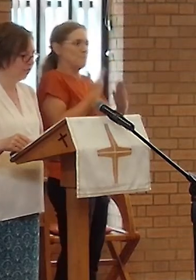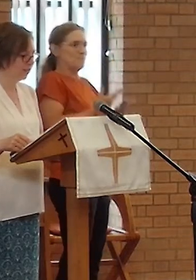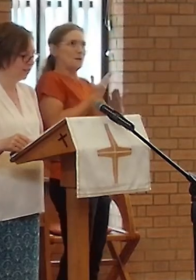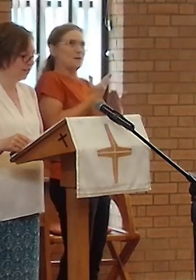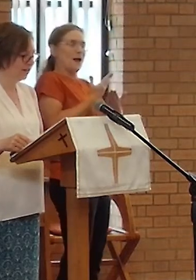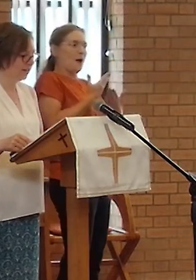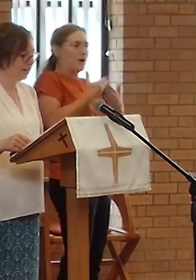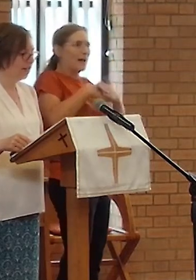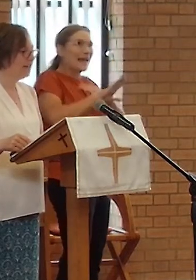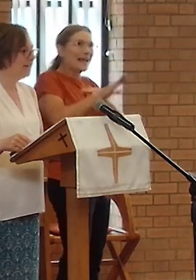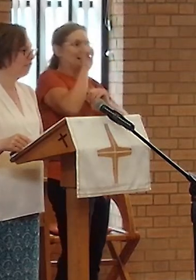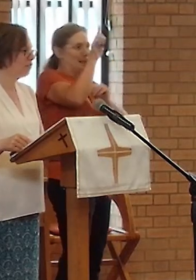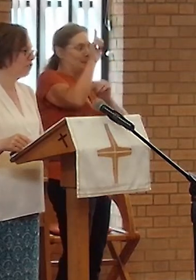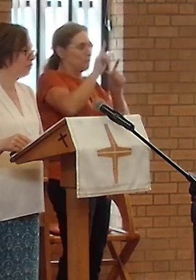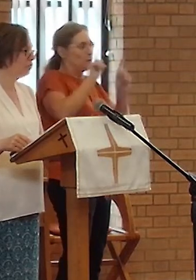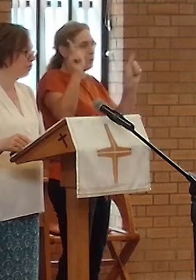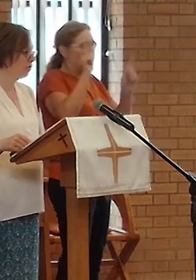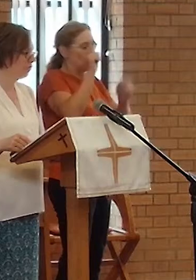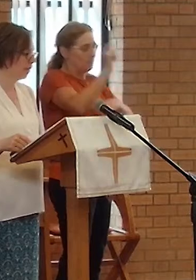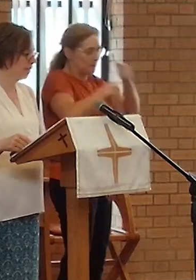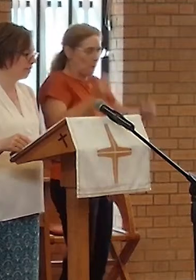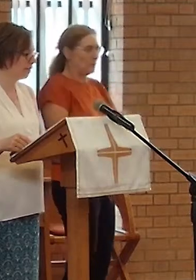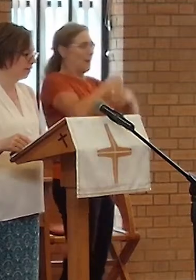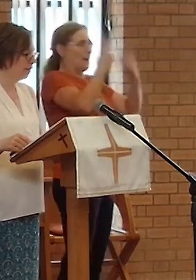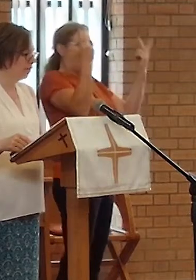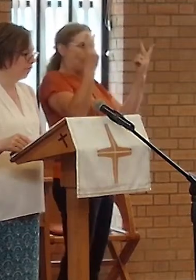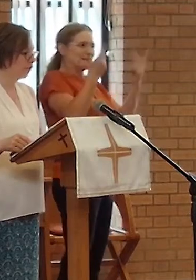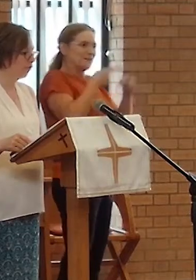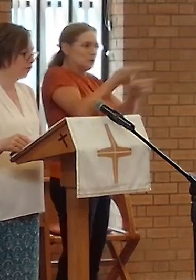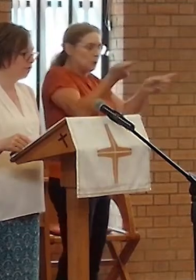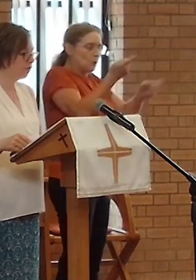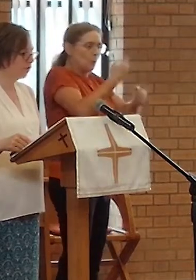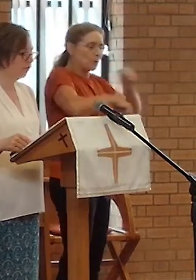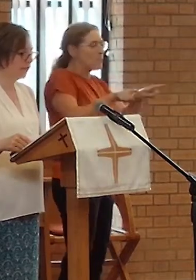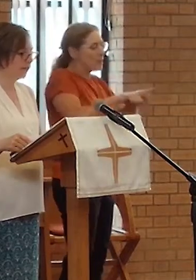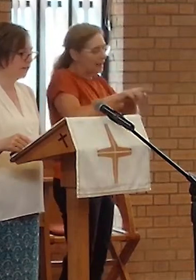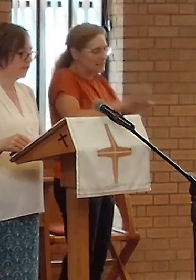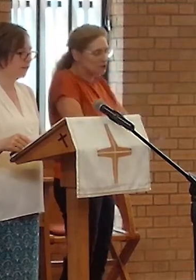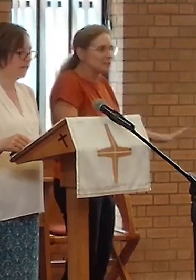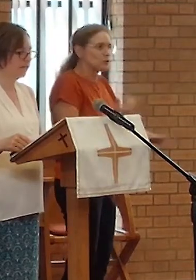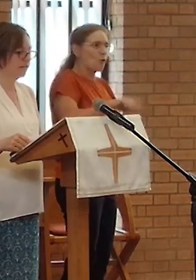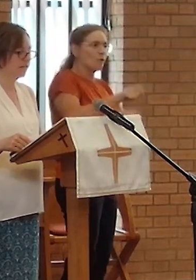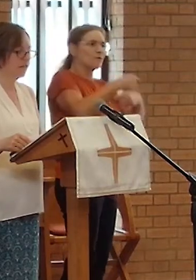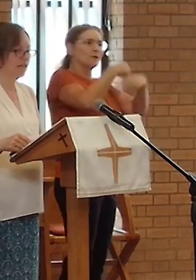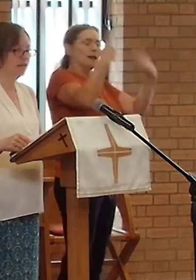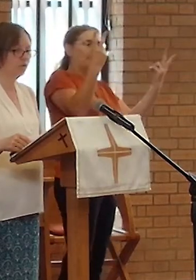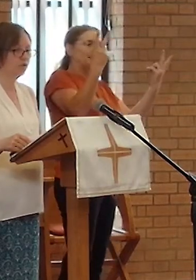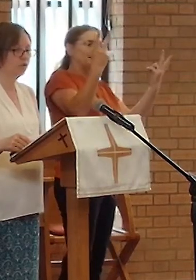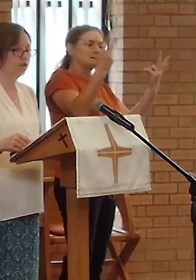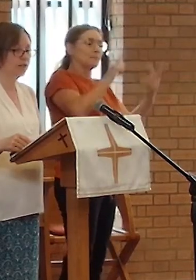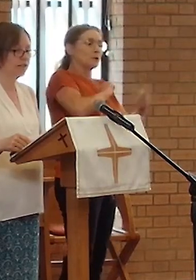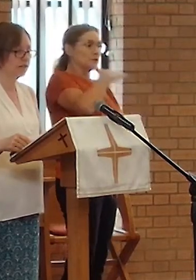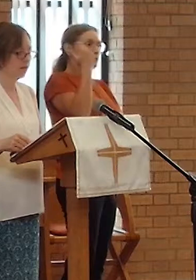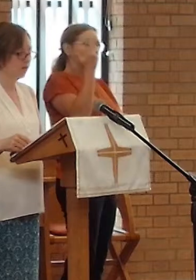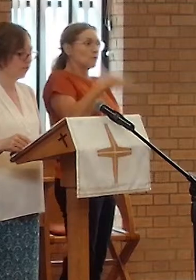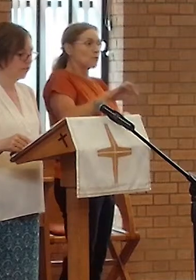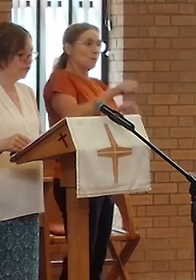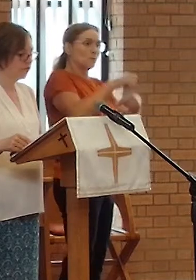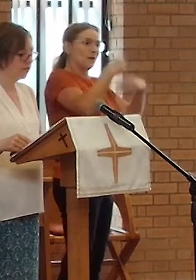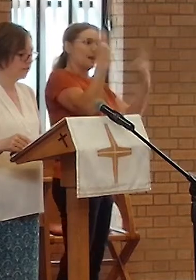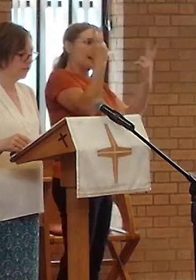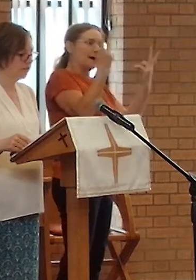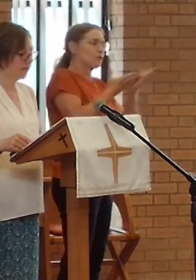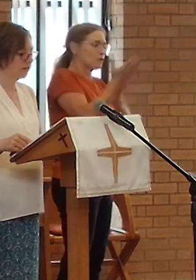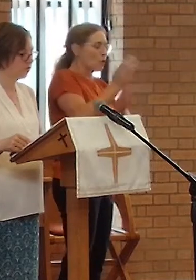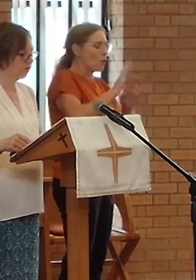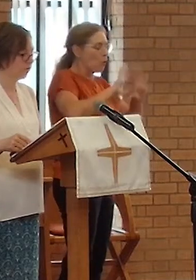Lord. Live as children of light, for the fruit of the light consists in all goodness,